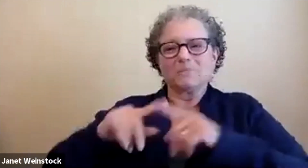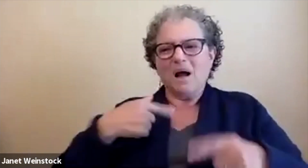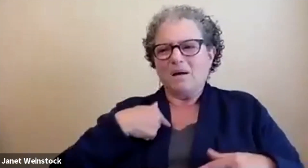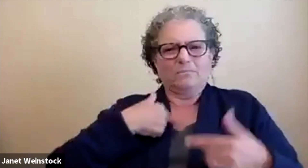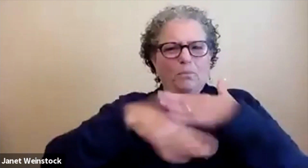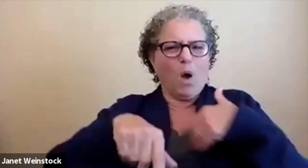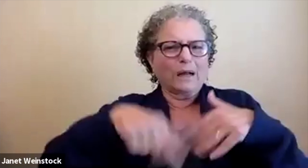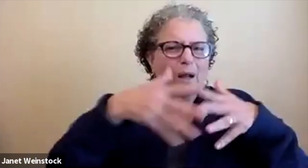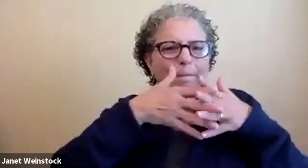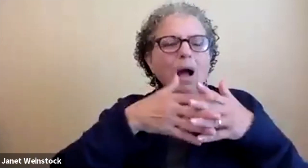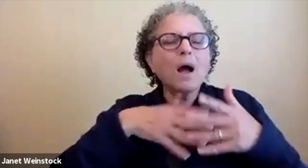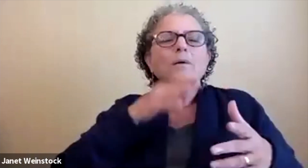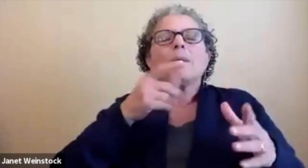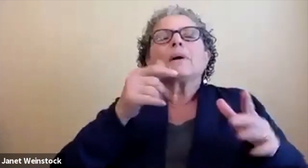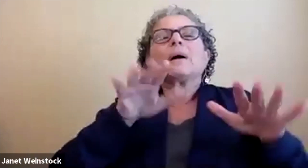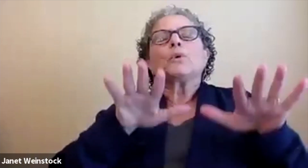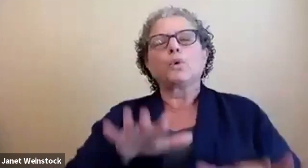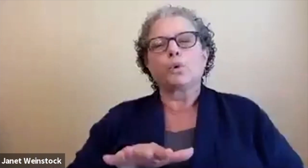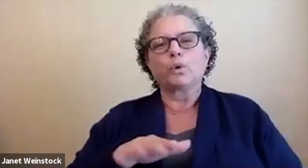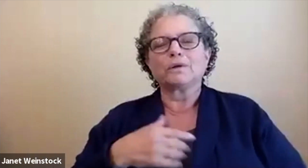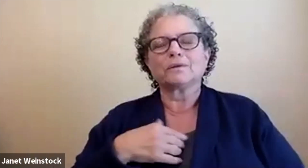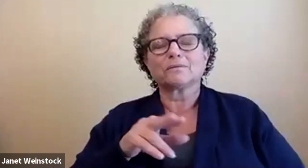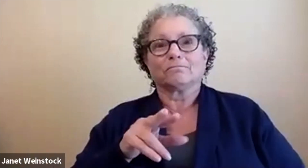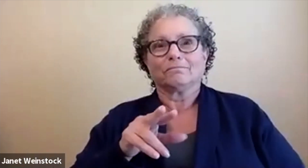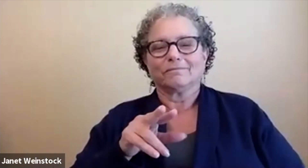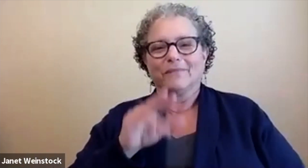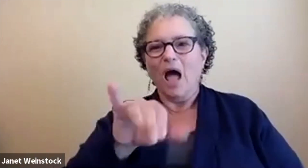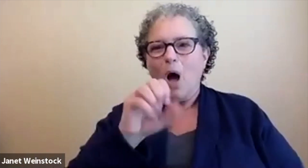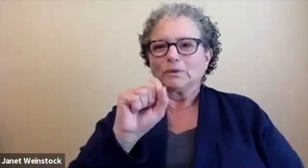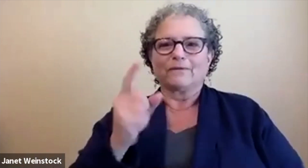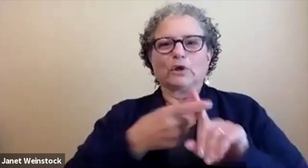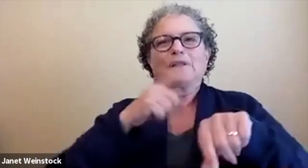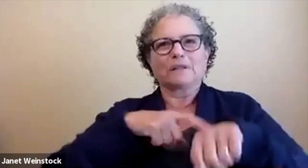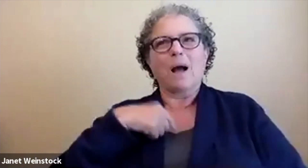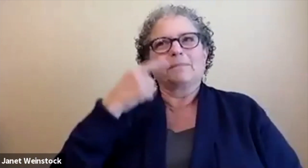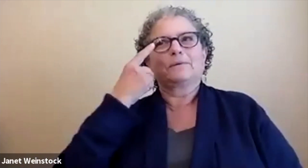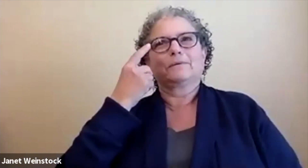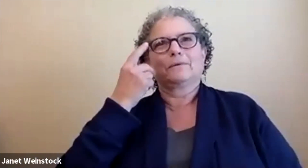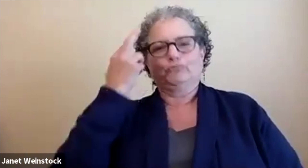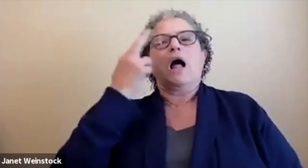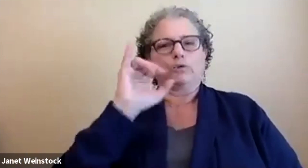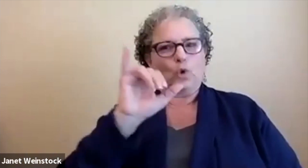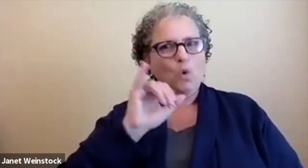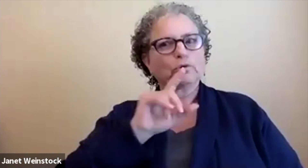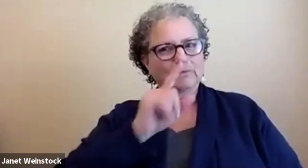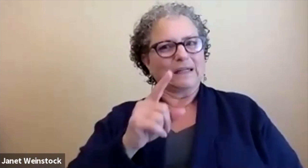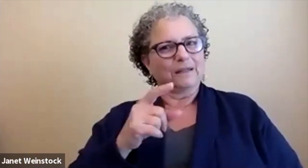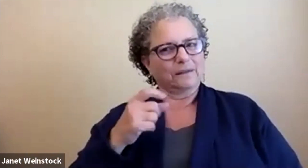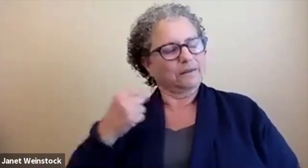family perhaps in the past was, but I was born in the United States. And that, of course, calmed down my grandmother. I mean, she